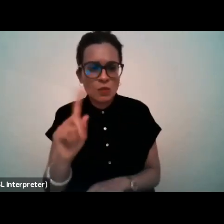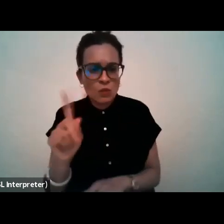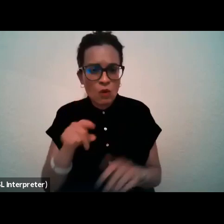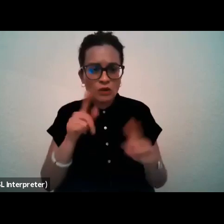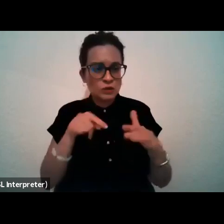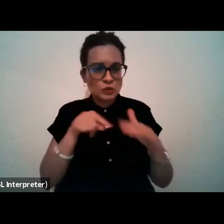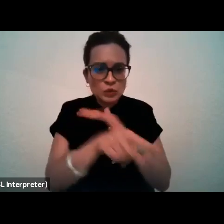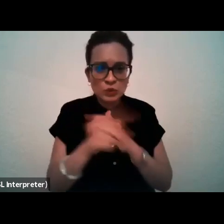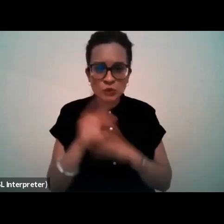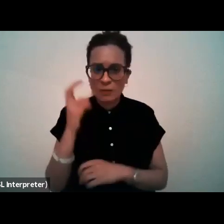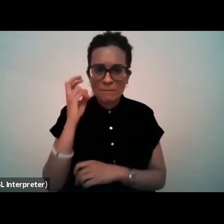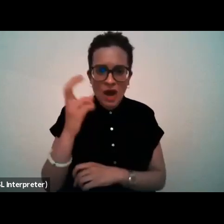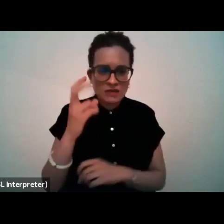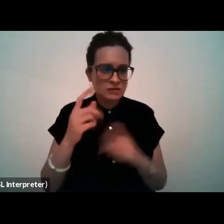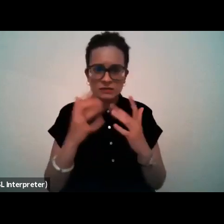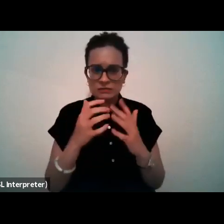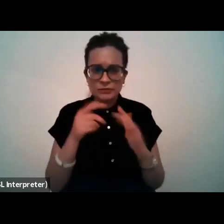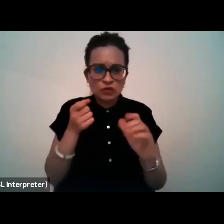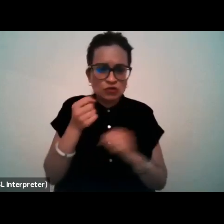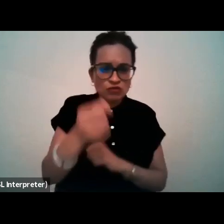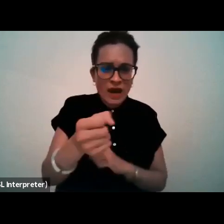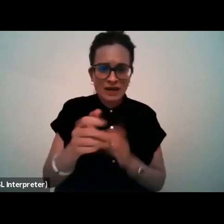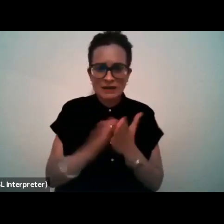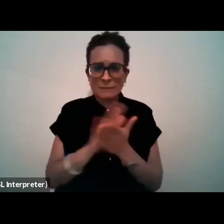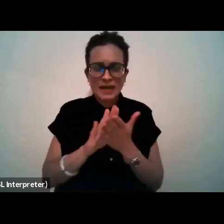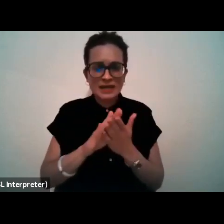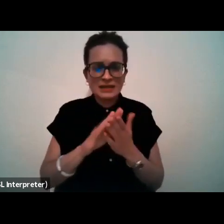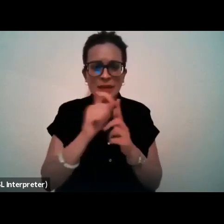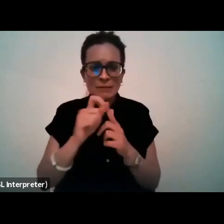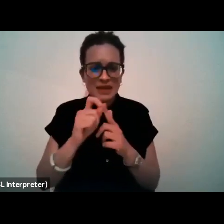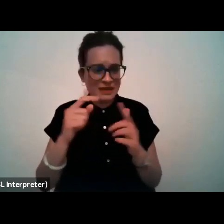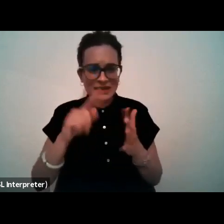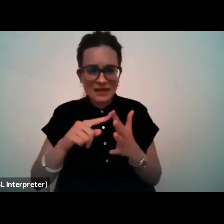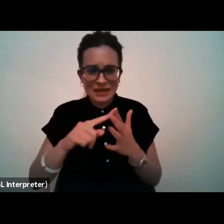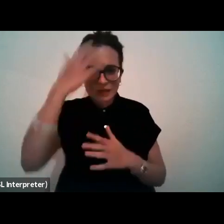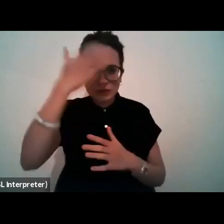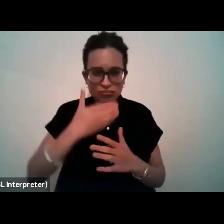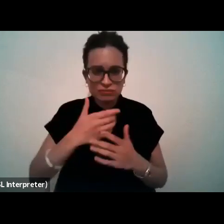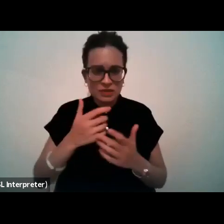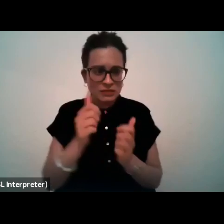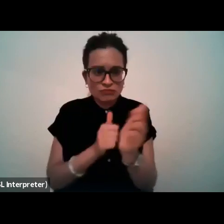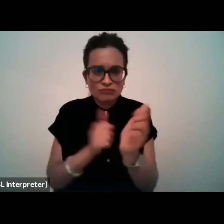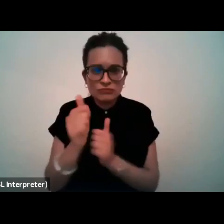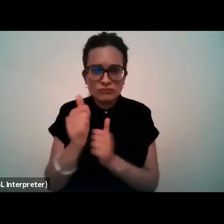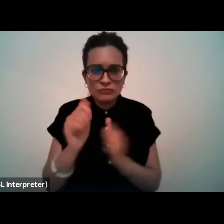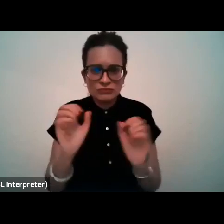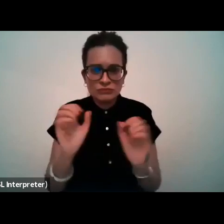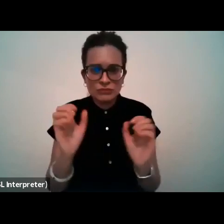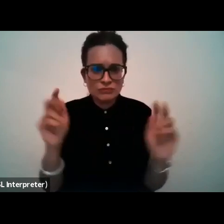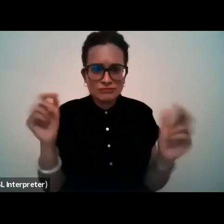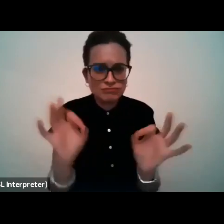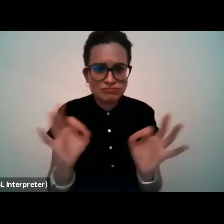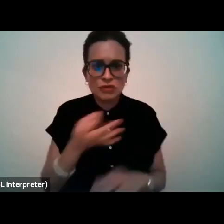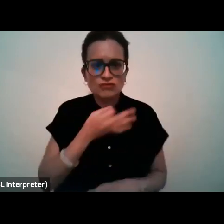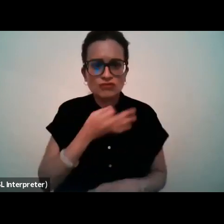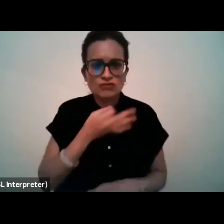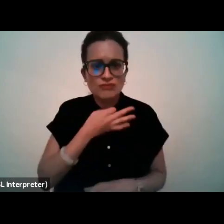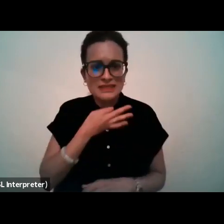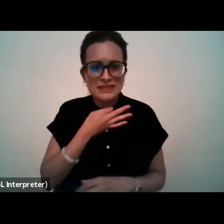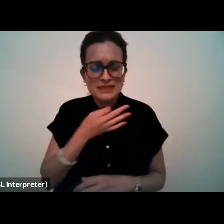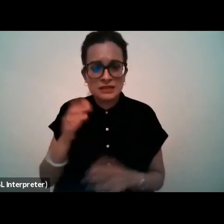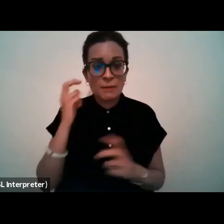bus drivers with inadequate PPE at risk. It seems all of the bus drivers that have died of COVID-19